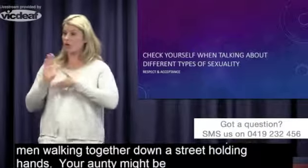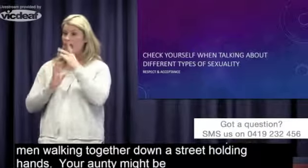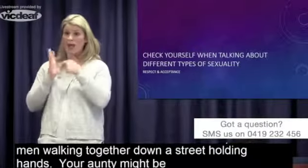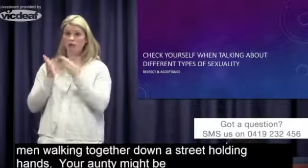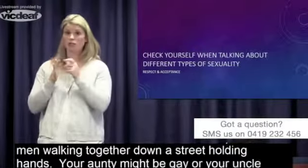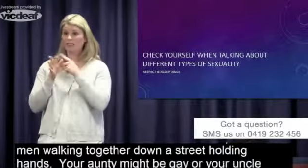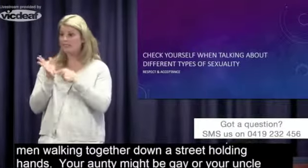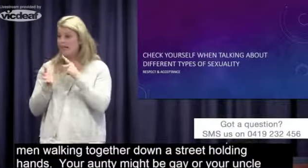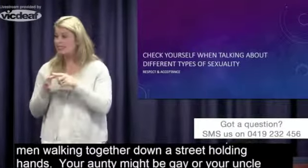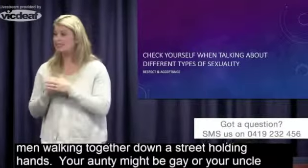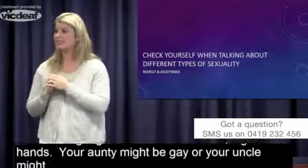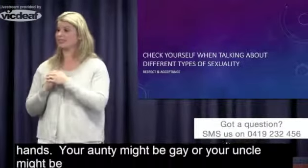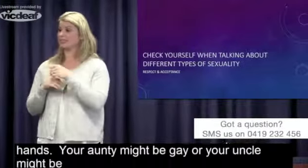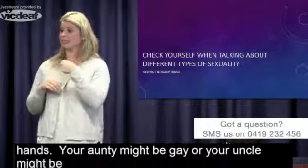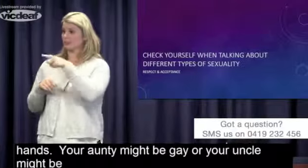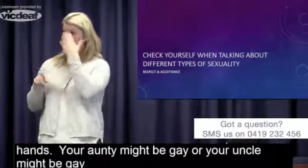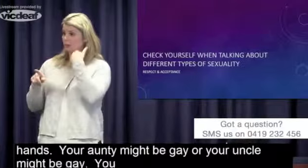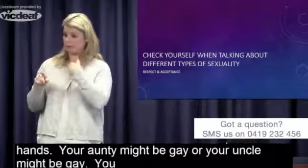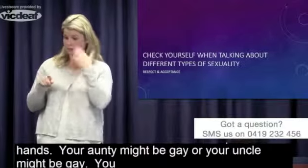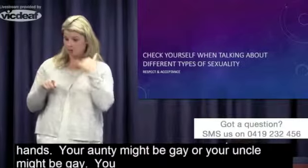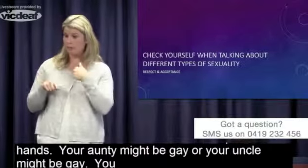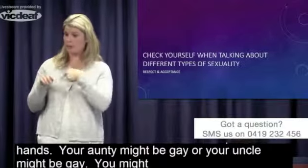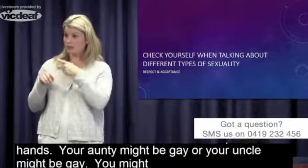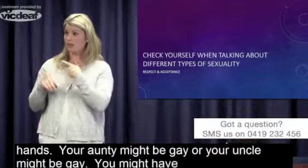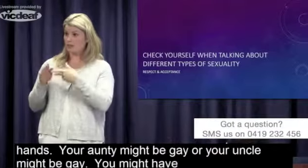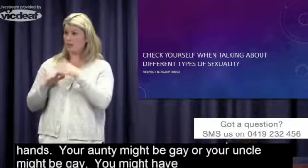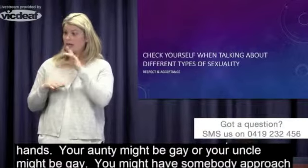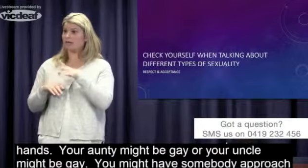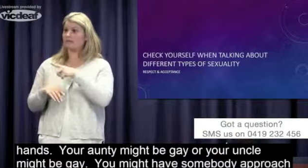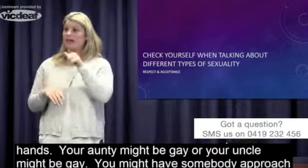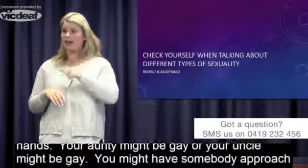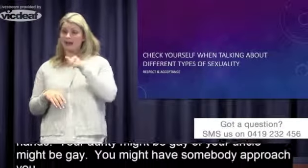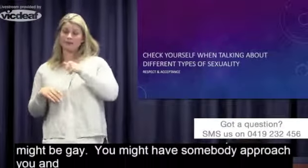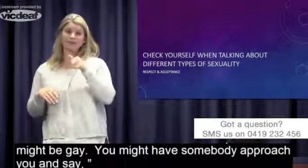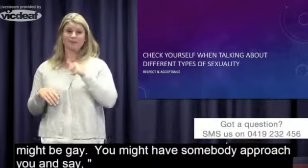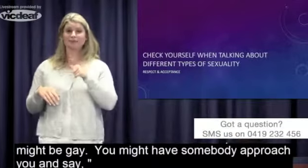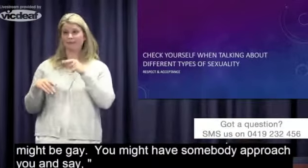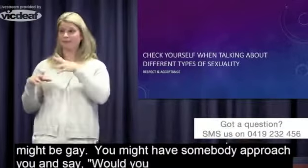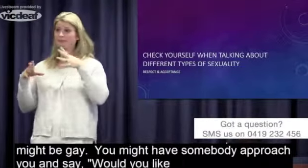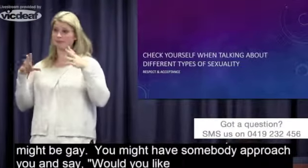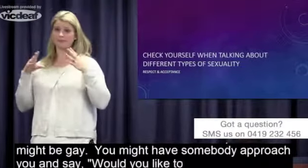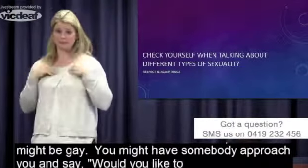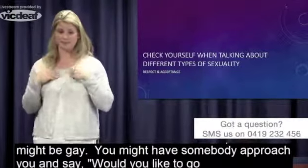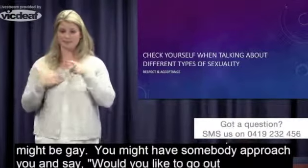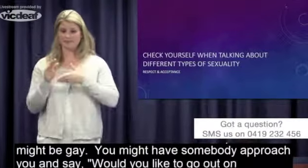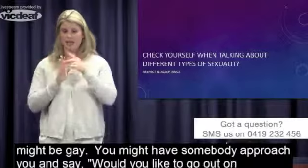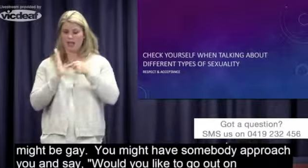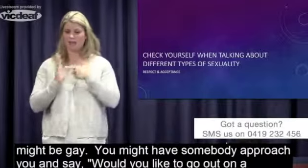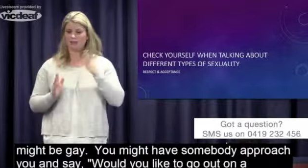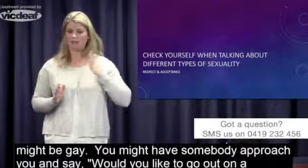You might have somebody approach you and say, would you like to go out on a date? And it's a woman, and I'm a woman, and you might think,